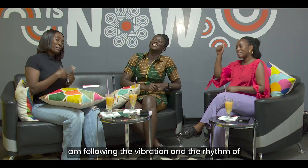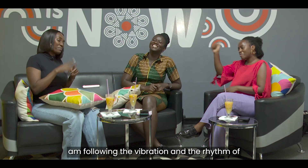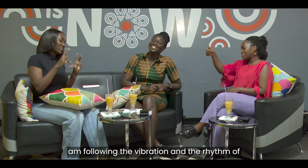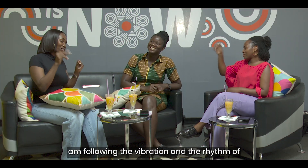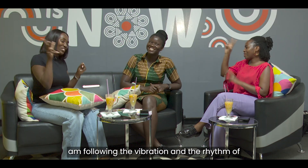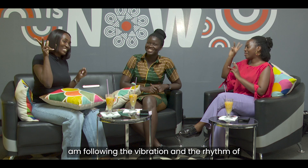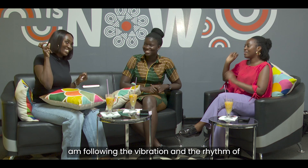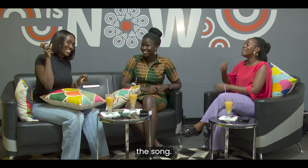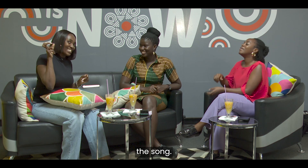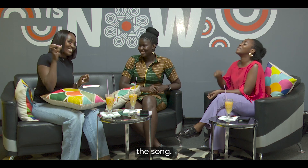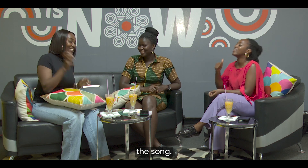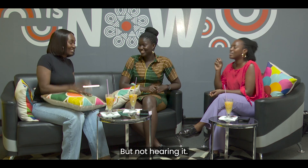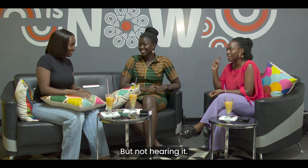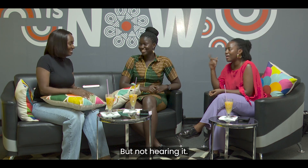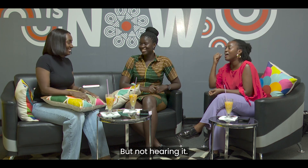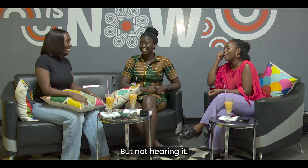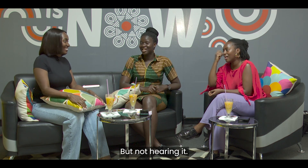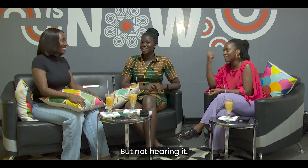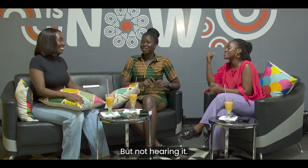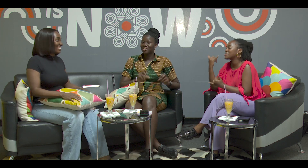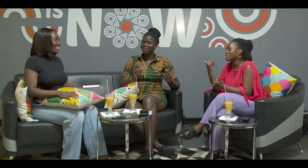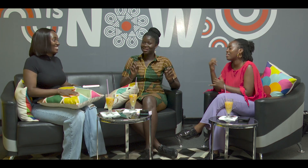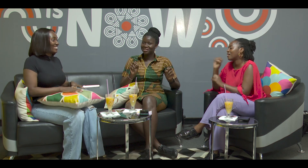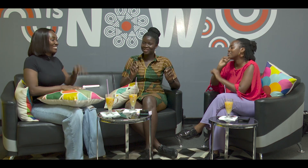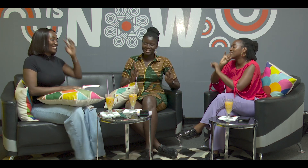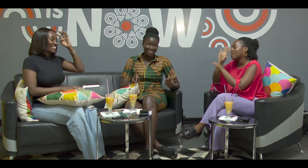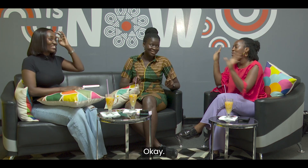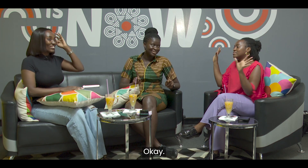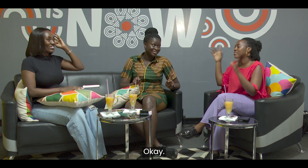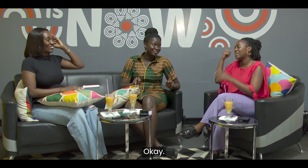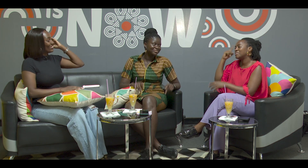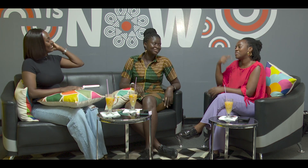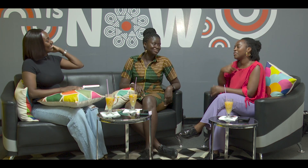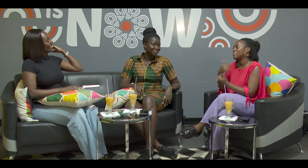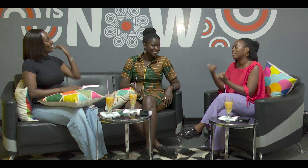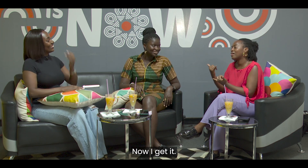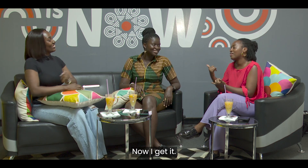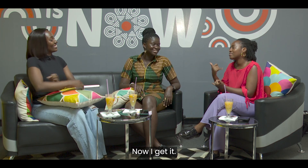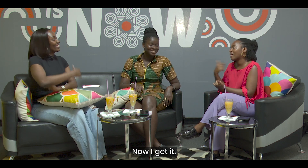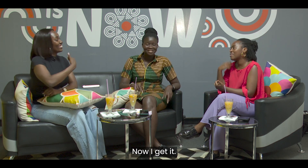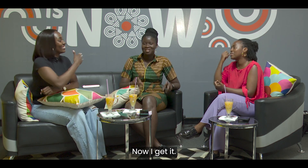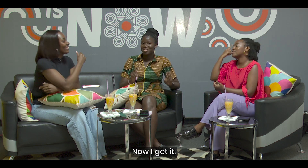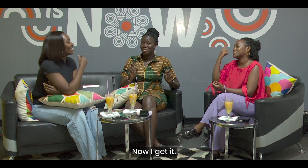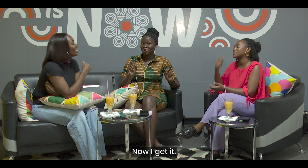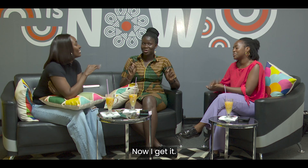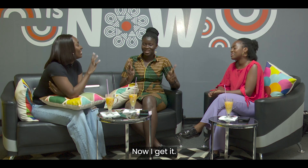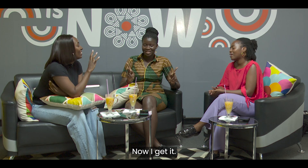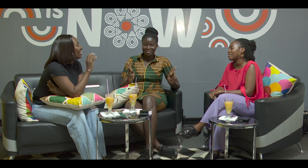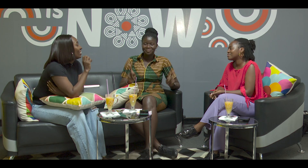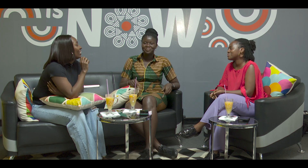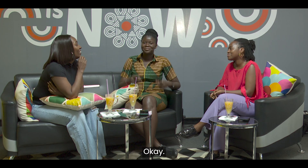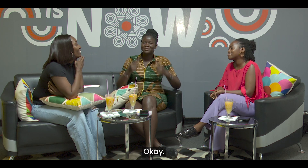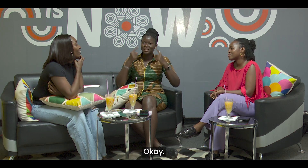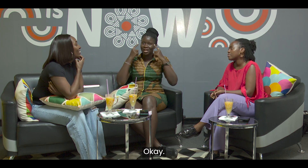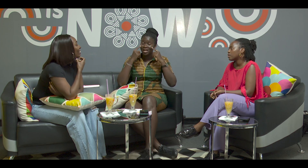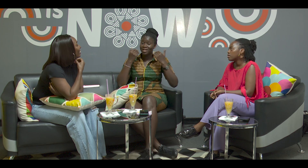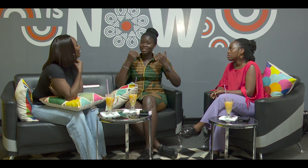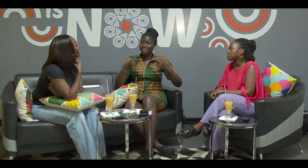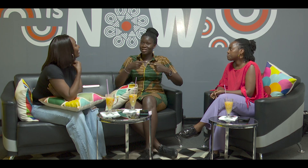the rhythm of the song, but not hearing it. Yeah. Okay. All right. Now I get it. Now I get it. All right. Okay.